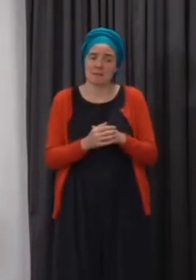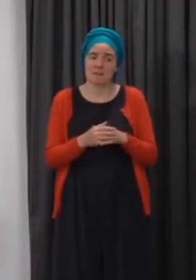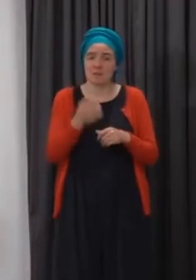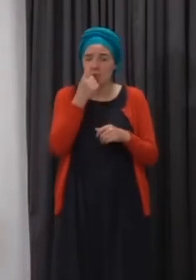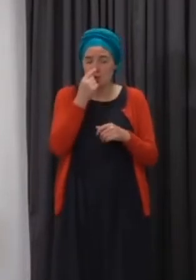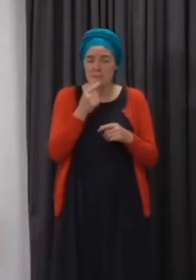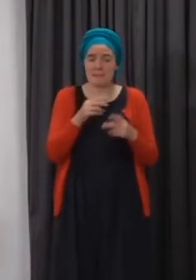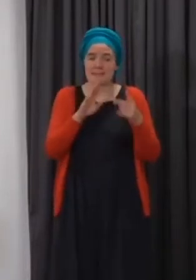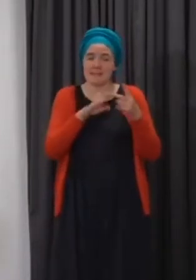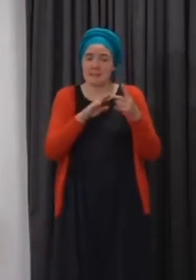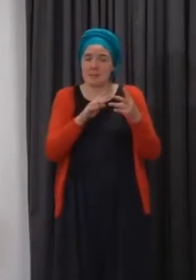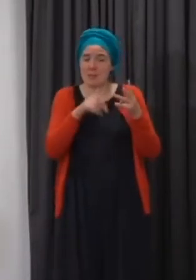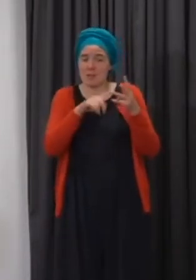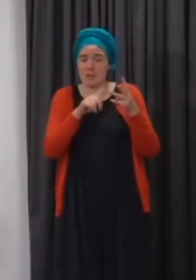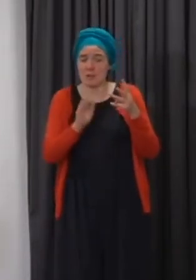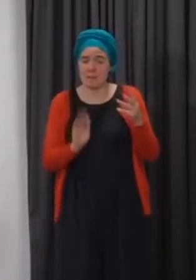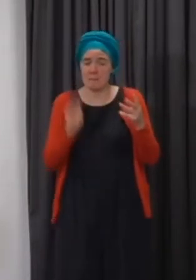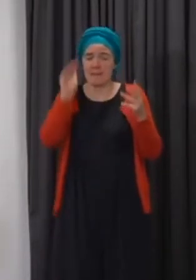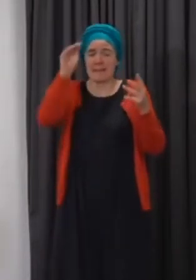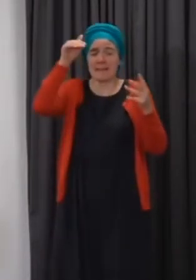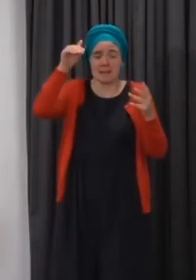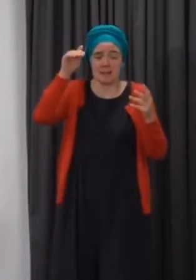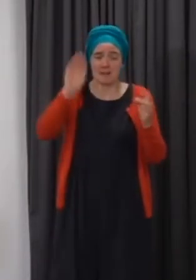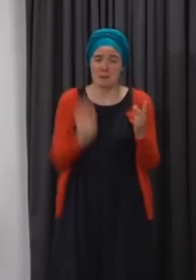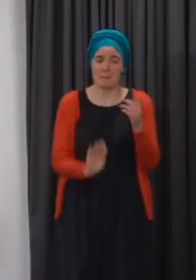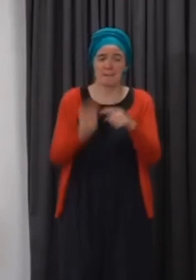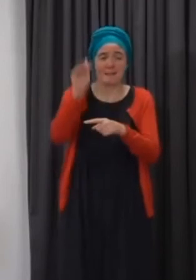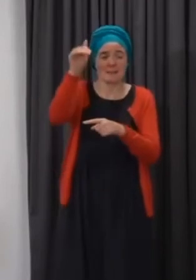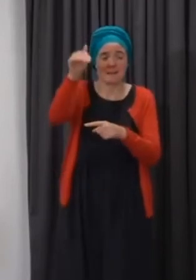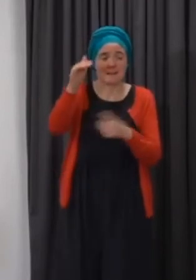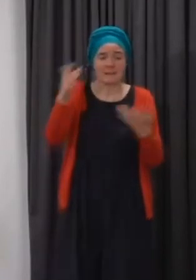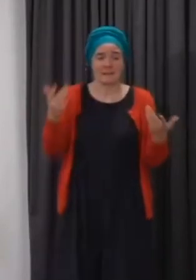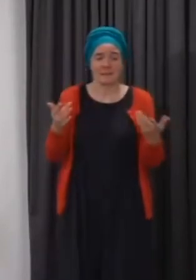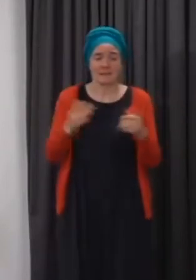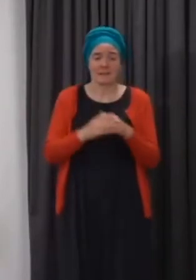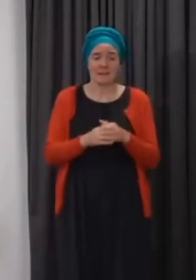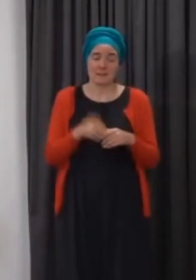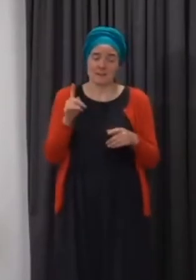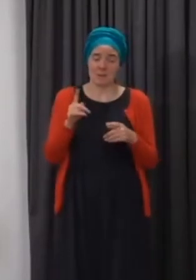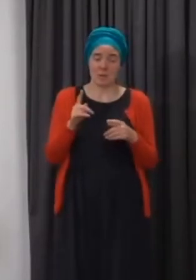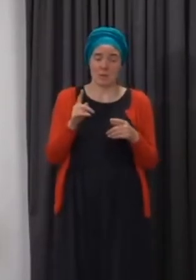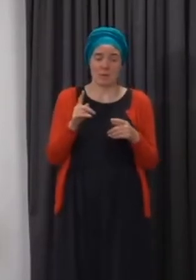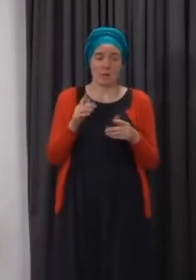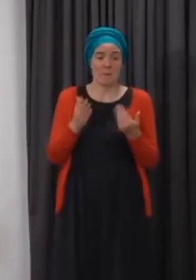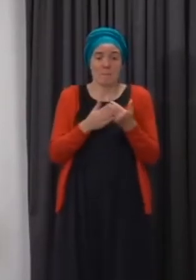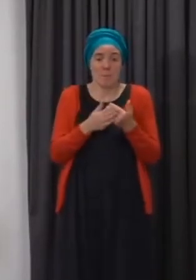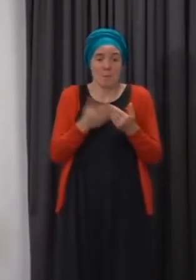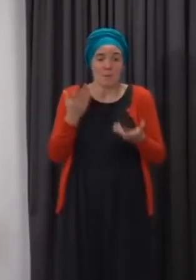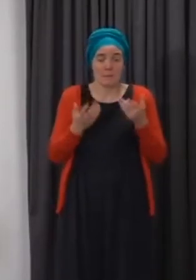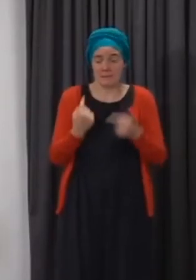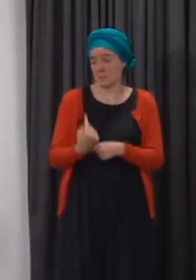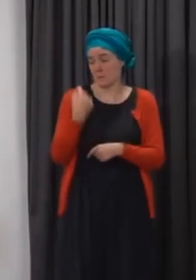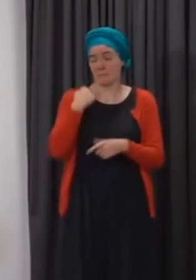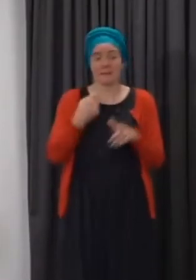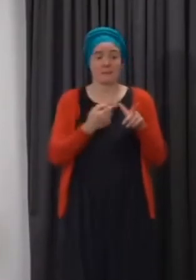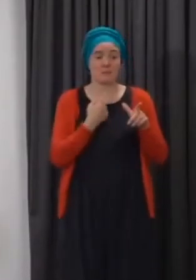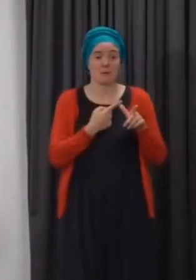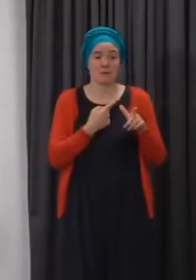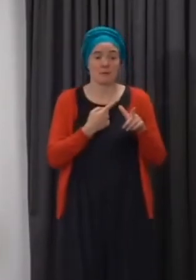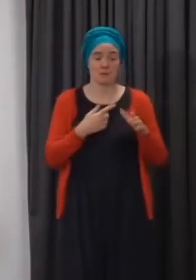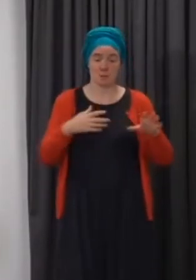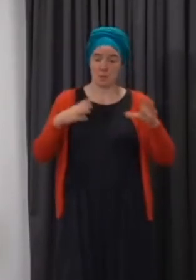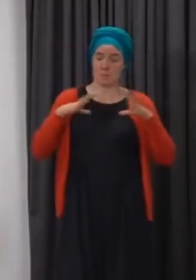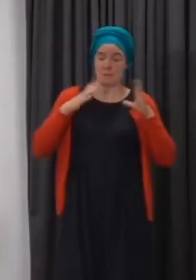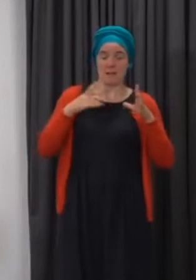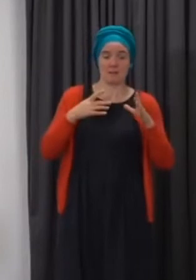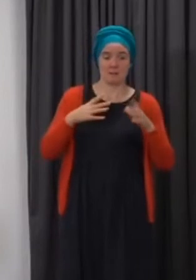or third peak, and that could well be higher even than we were seeing during April. Now, Stefan, I would hope that isn't the case, and we prepared for April,